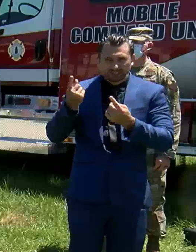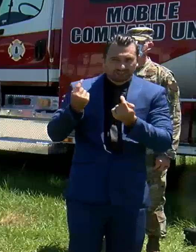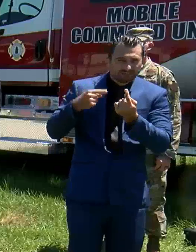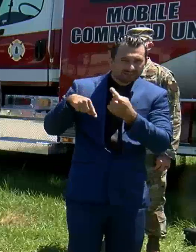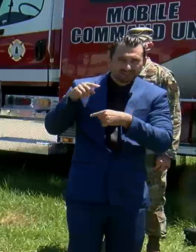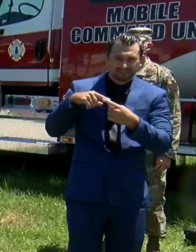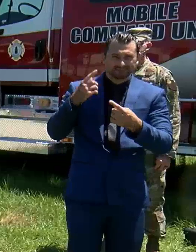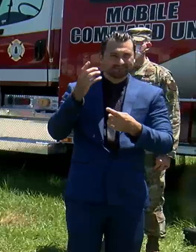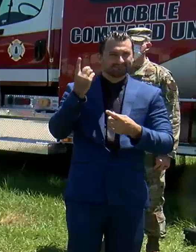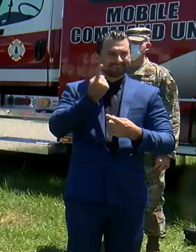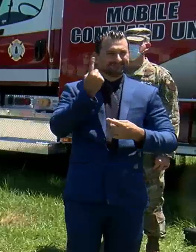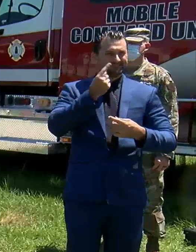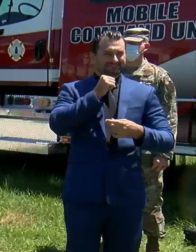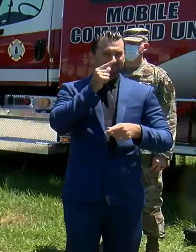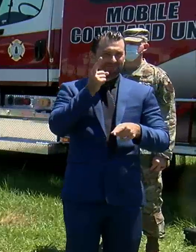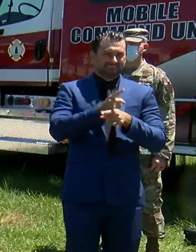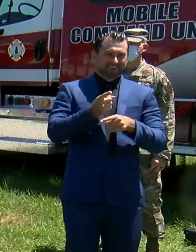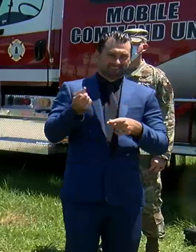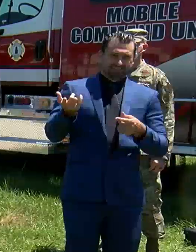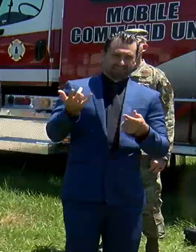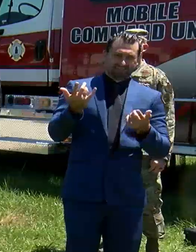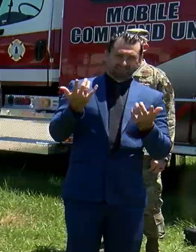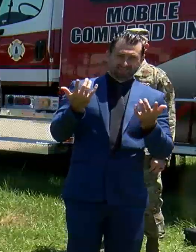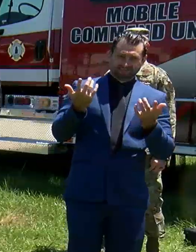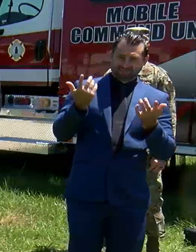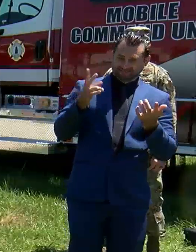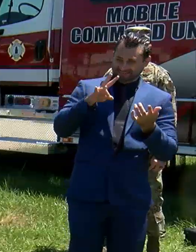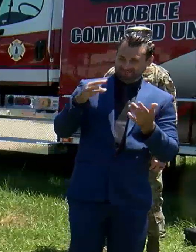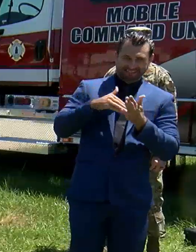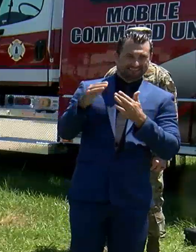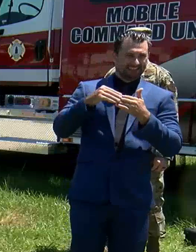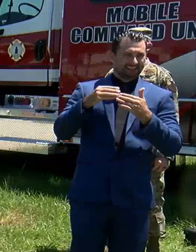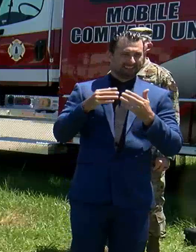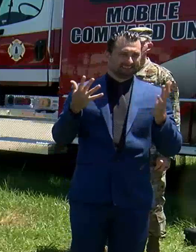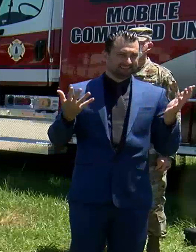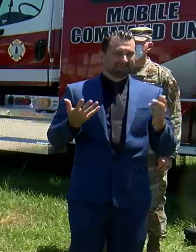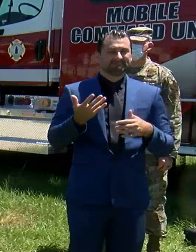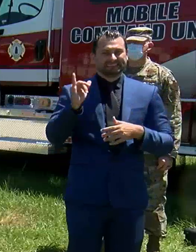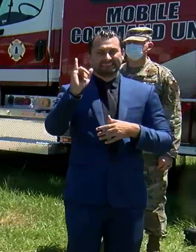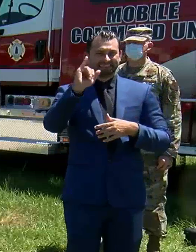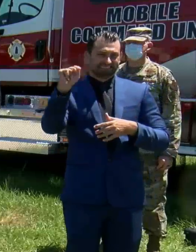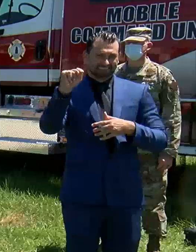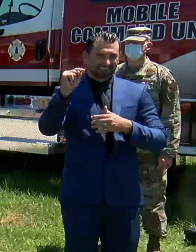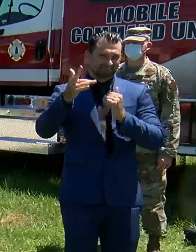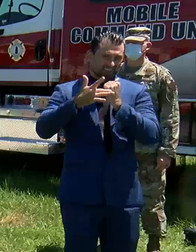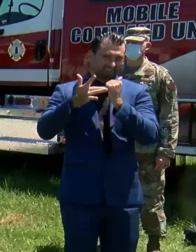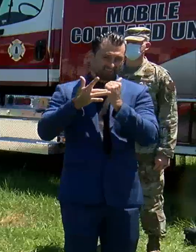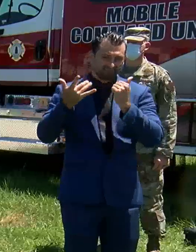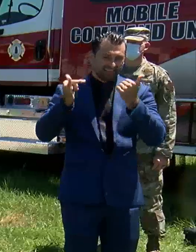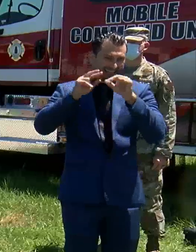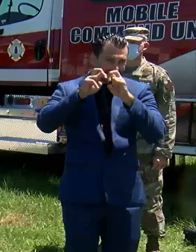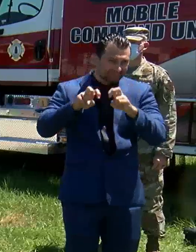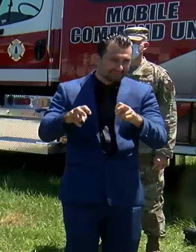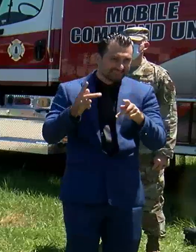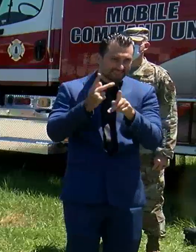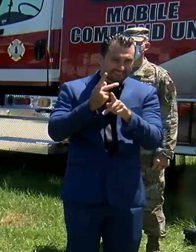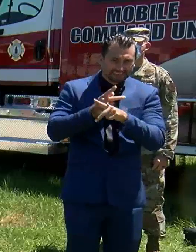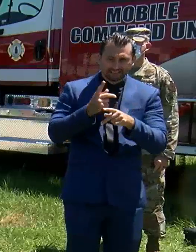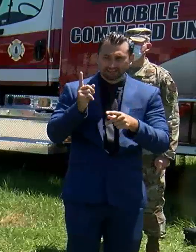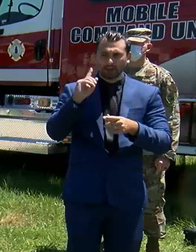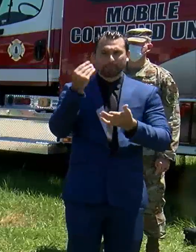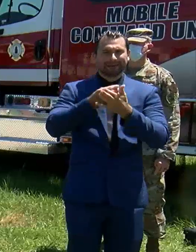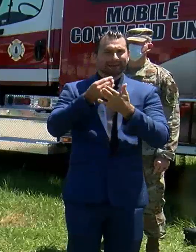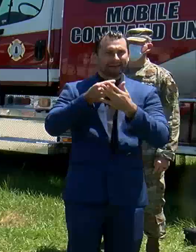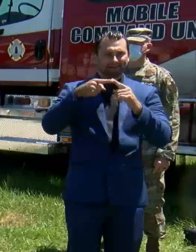bill. So we're going to research that, figure out, investigate, figure out what the problems were. But in the weekend, they do